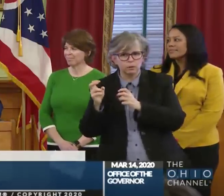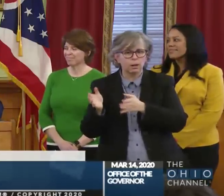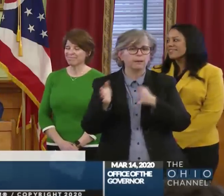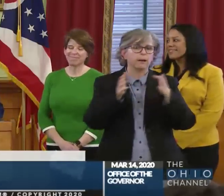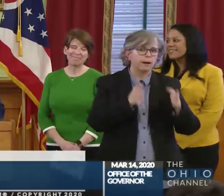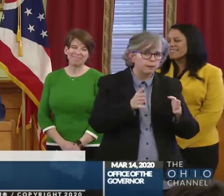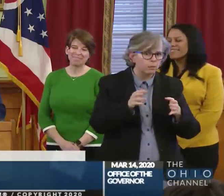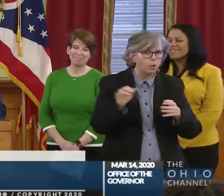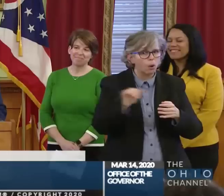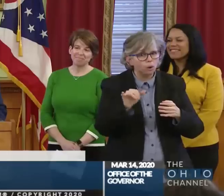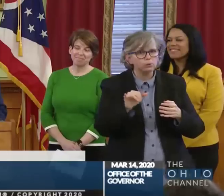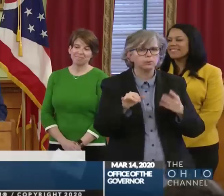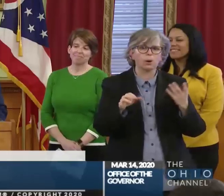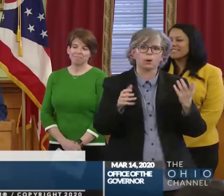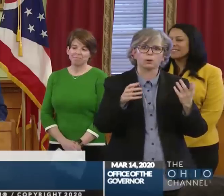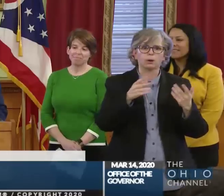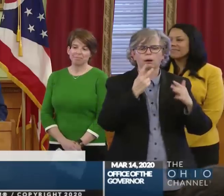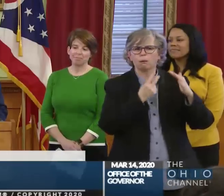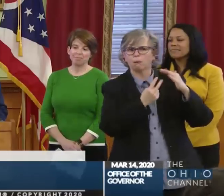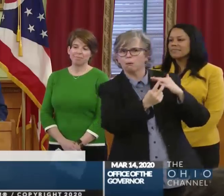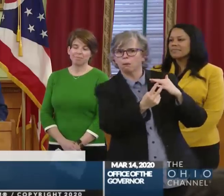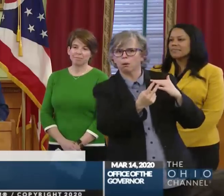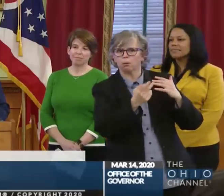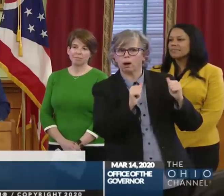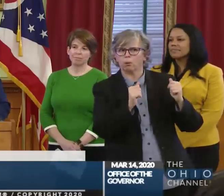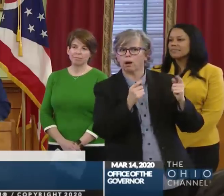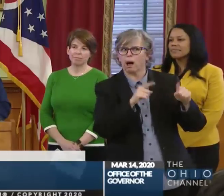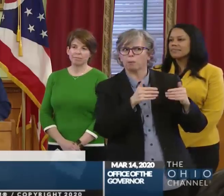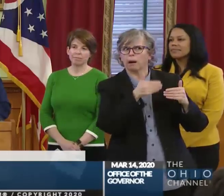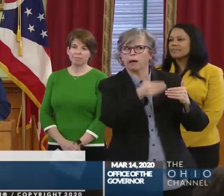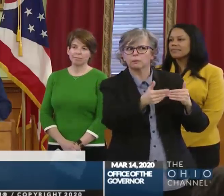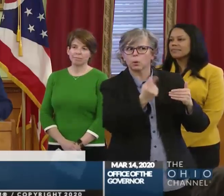on what's coming next. And we know that